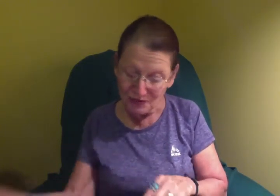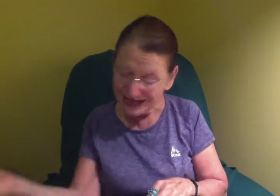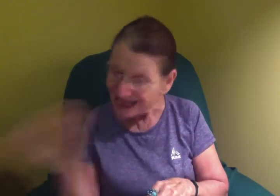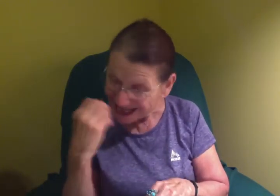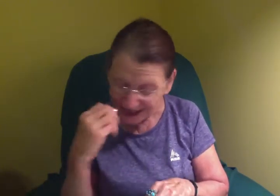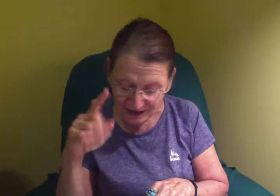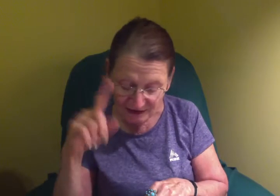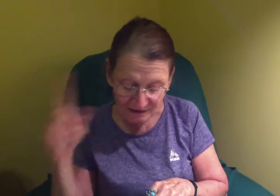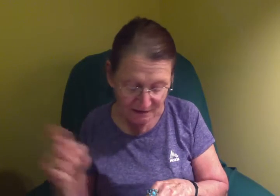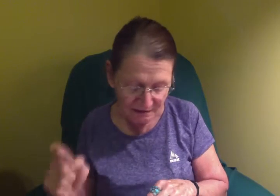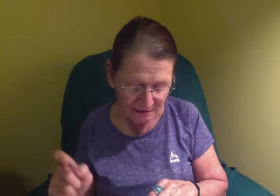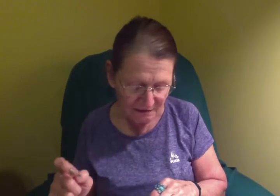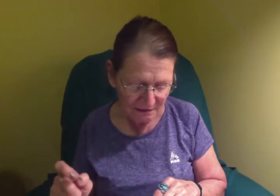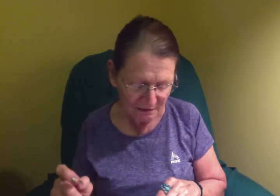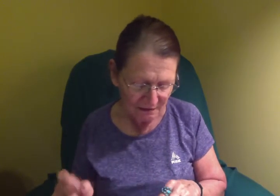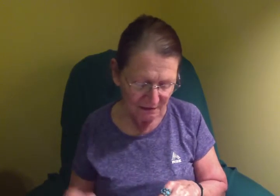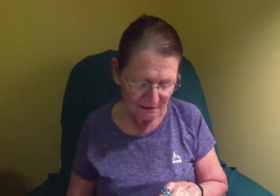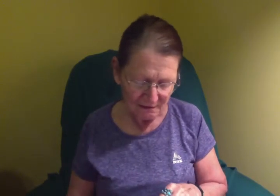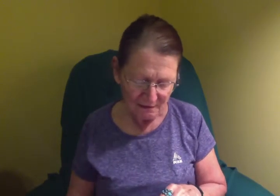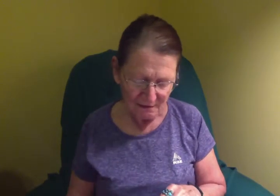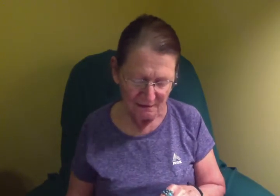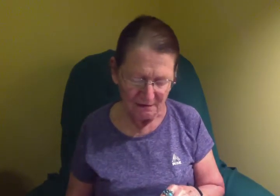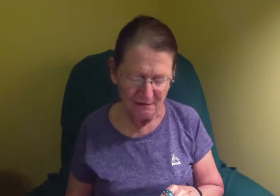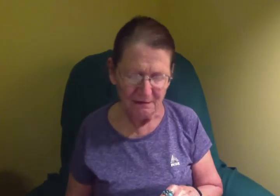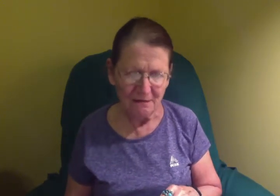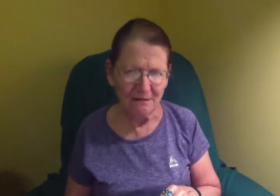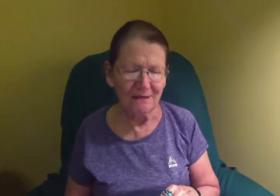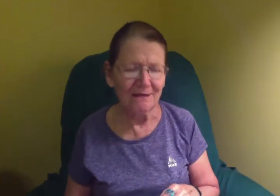the hard part of the job that